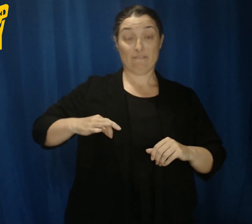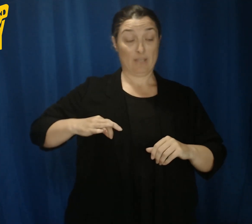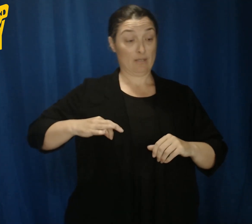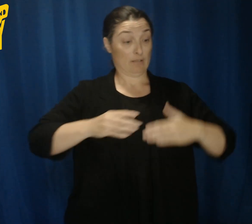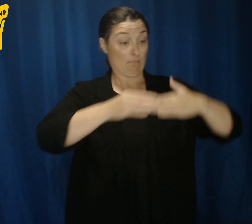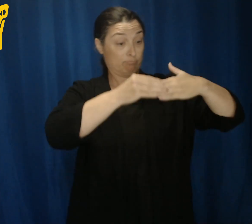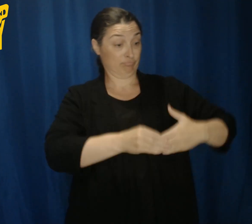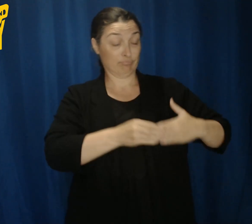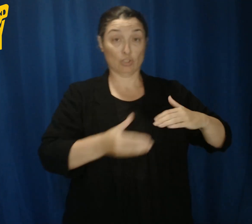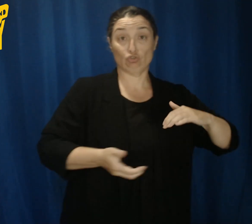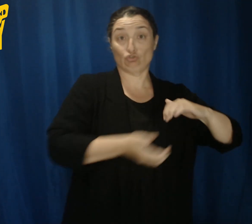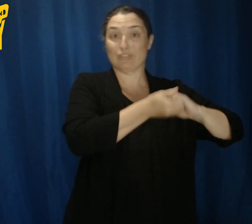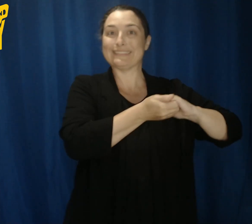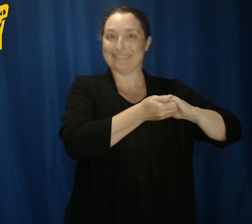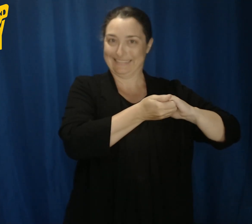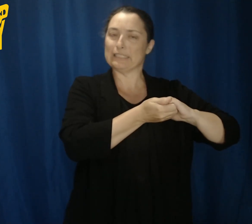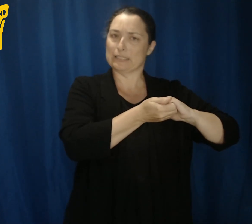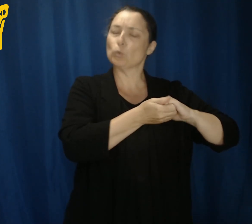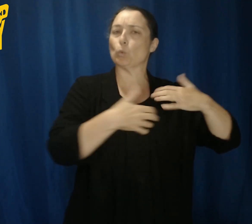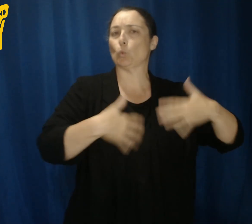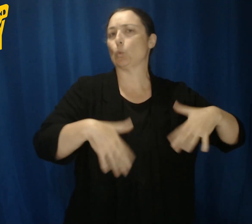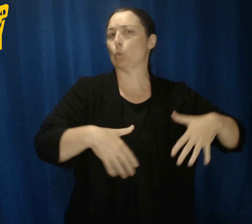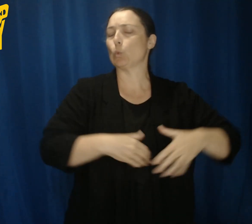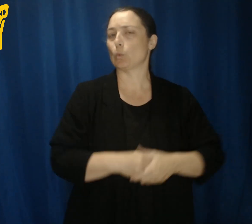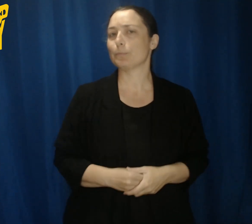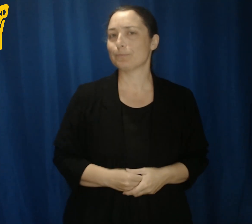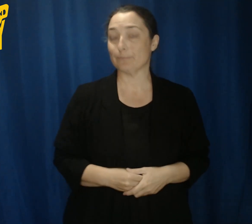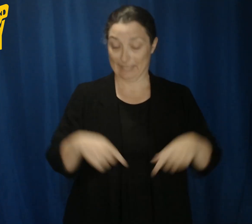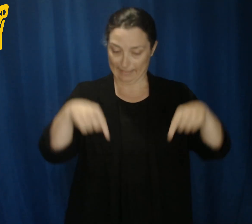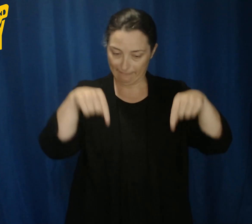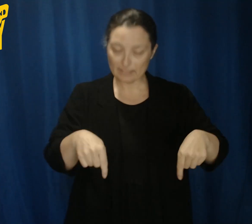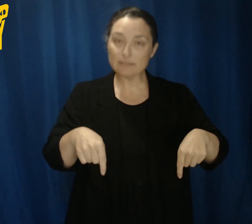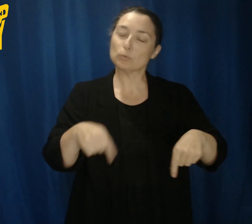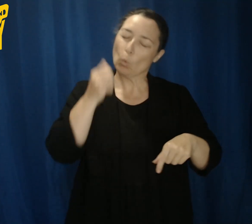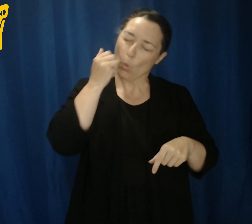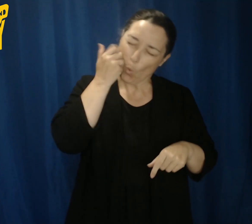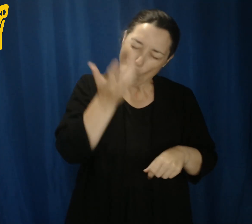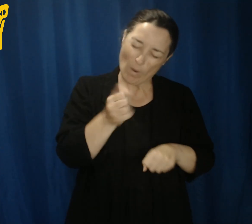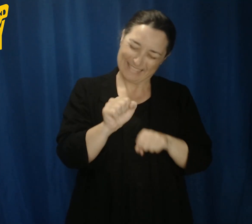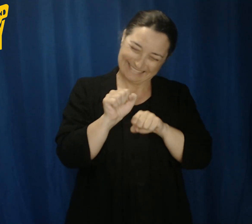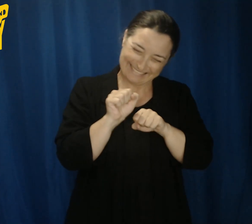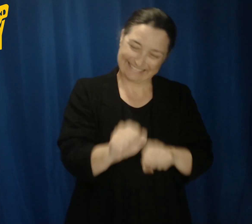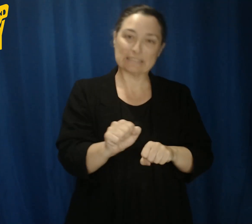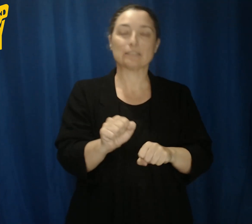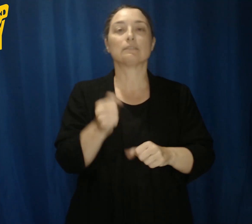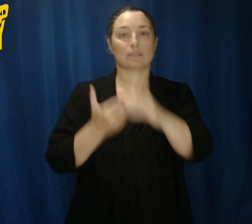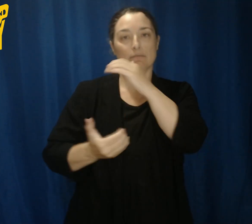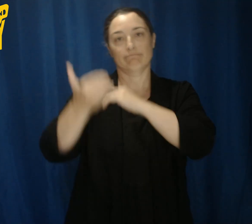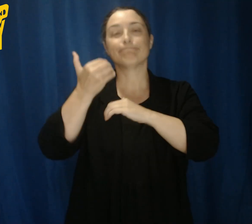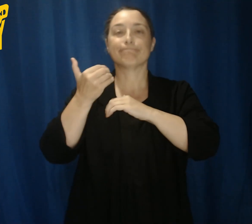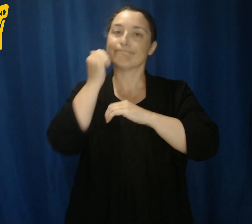treaty with the First Peoples. This is, was, and always will be Aboriginal land.